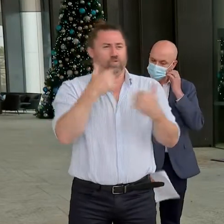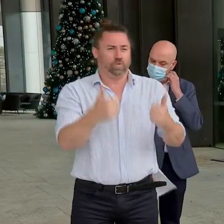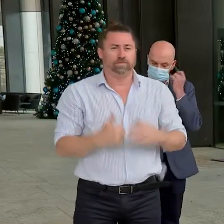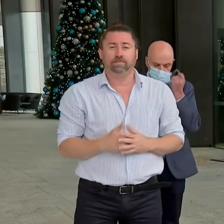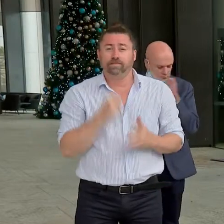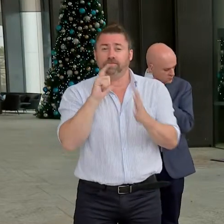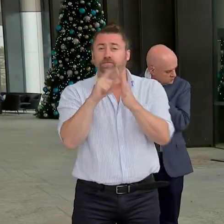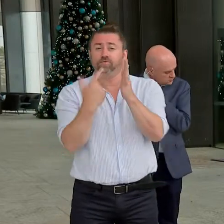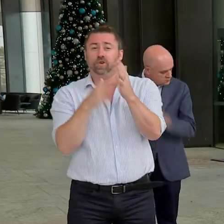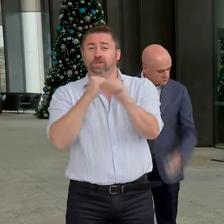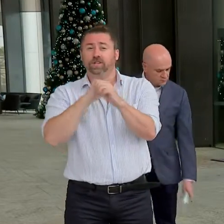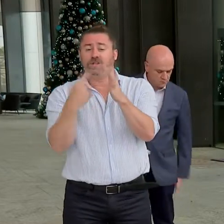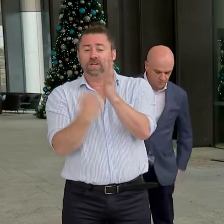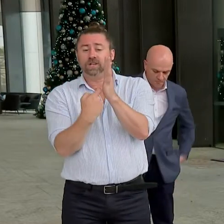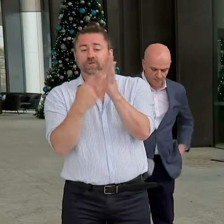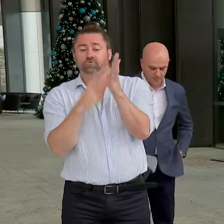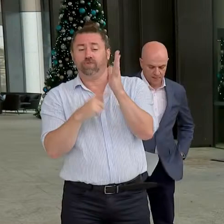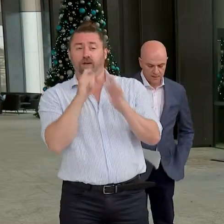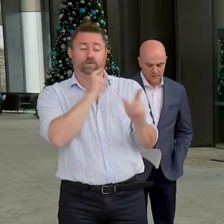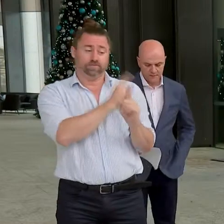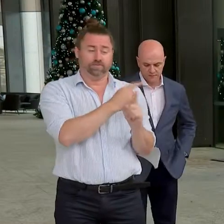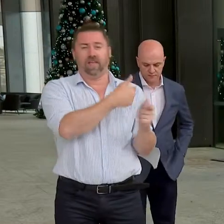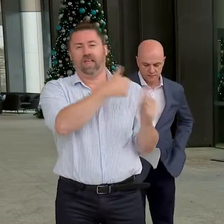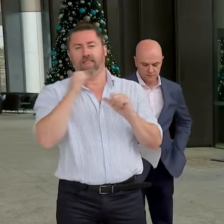from the Deputy Police Commissioner. Thank you.